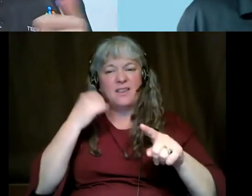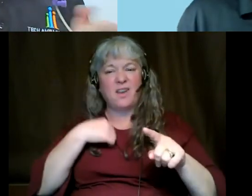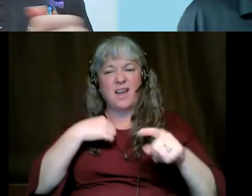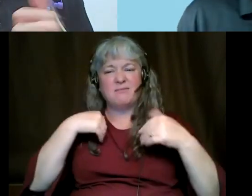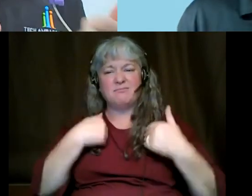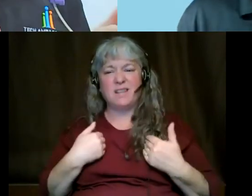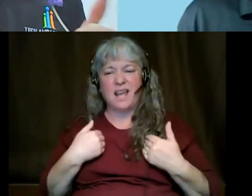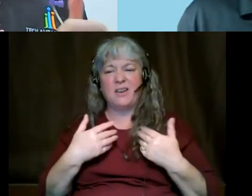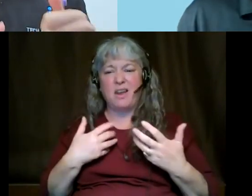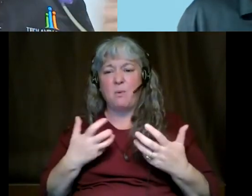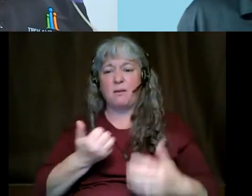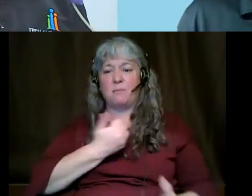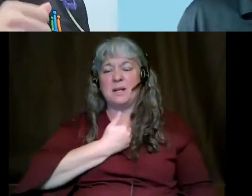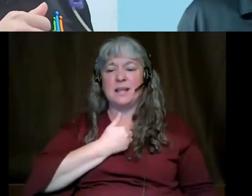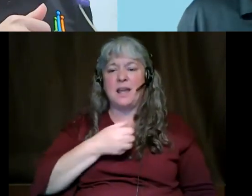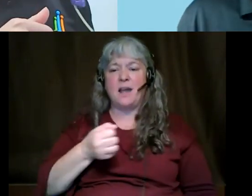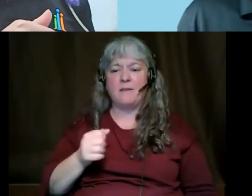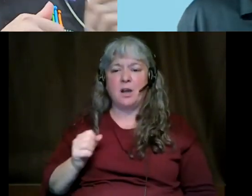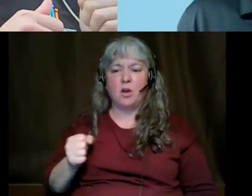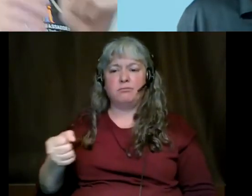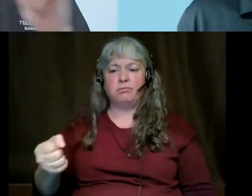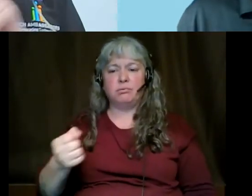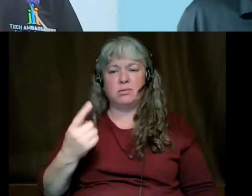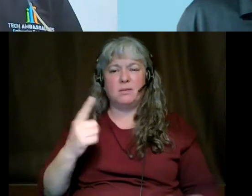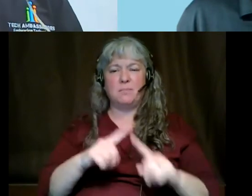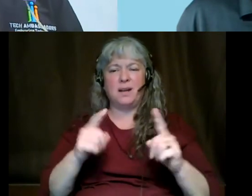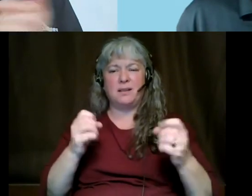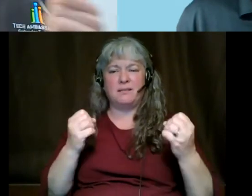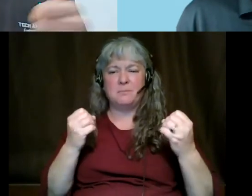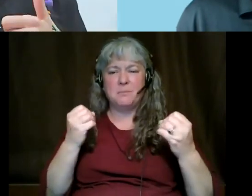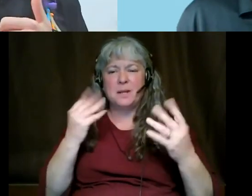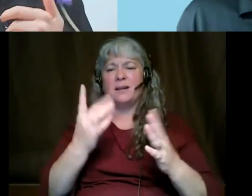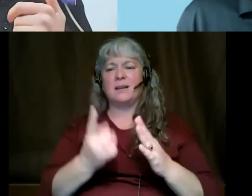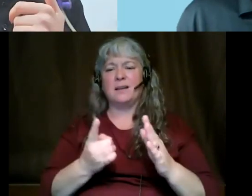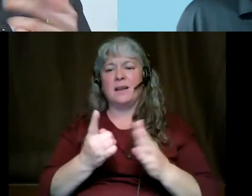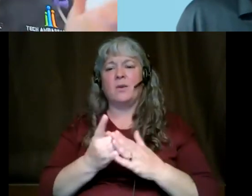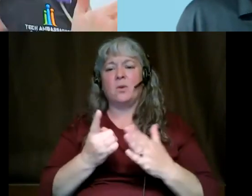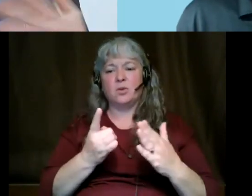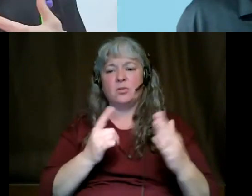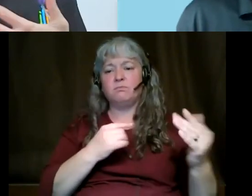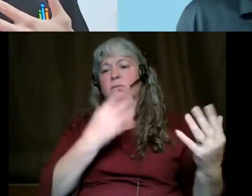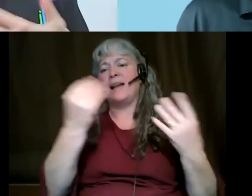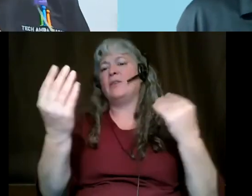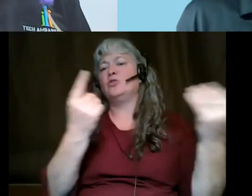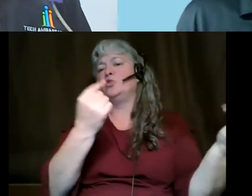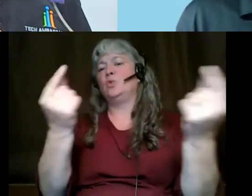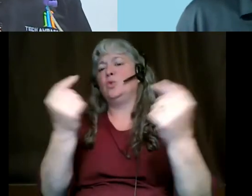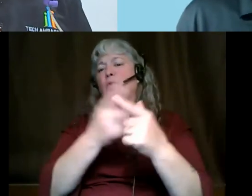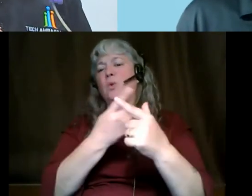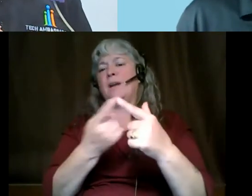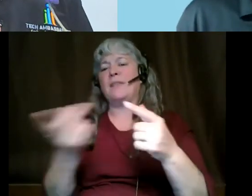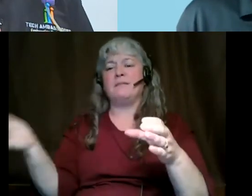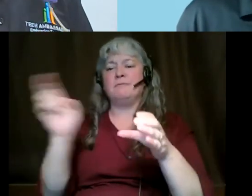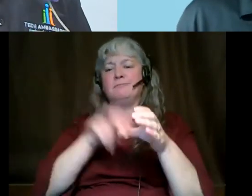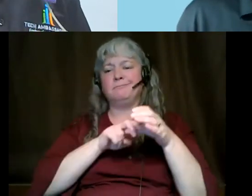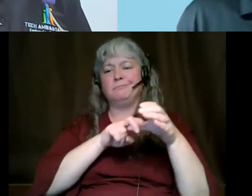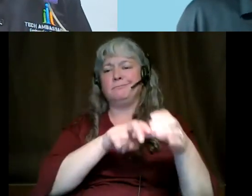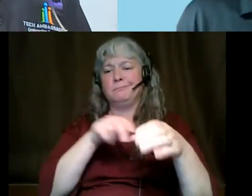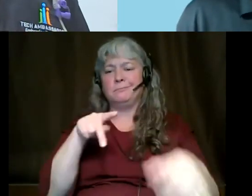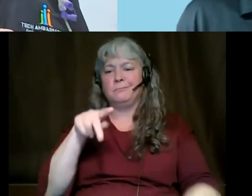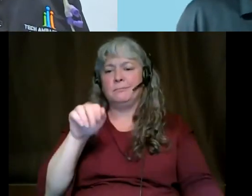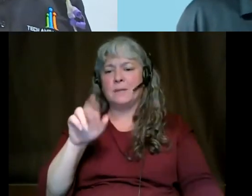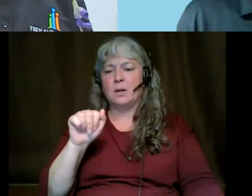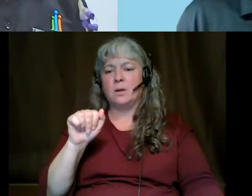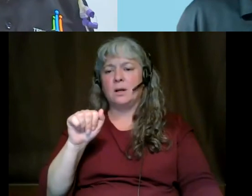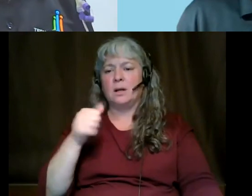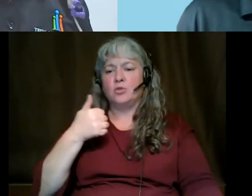So I was spending multiple hours having to go home and then take paratransit back to where I needed to be. That didn't seem like a feasible option. So for